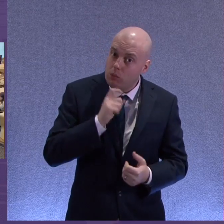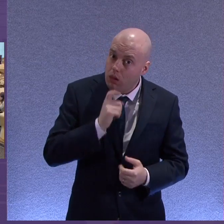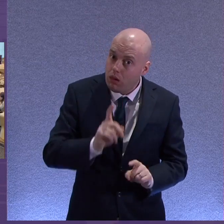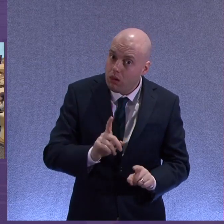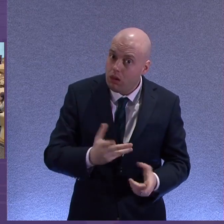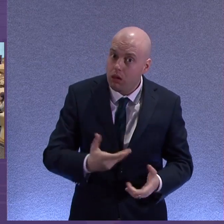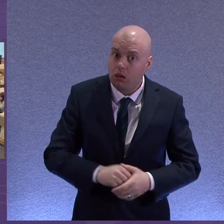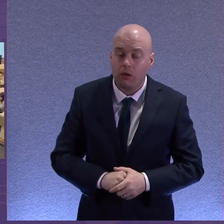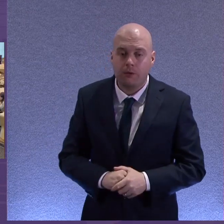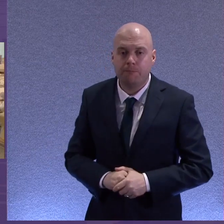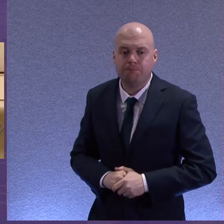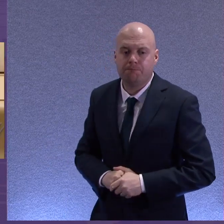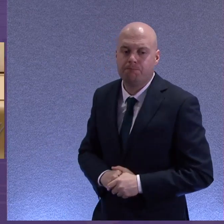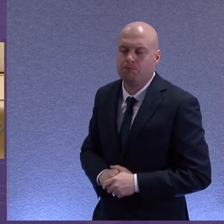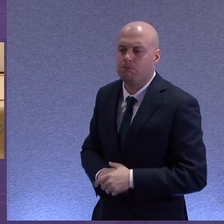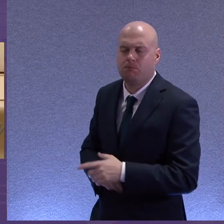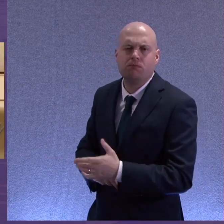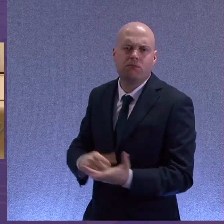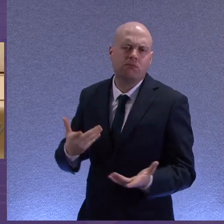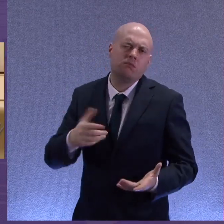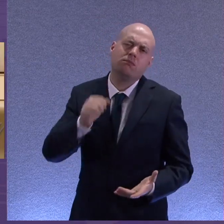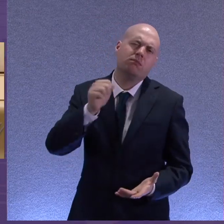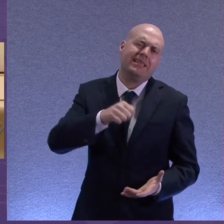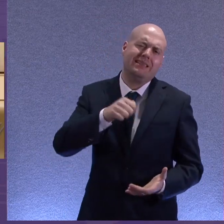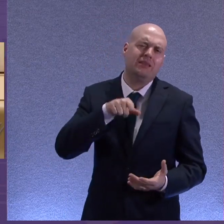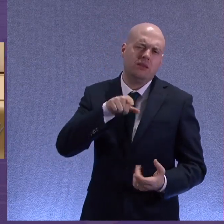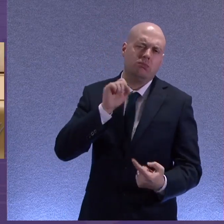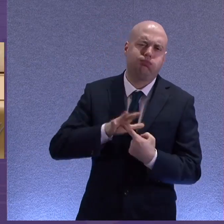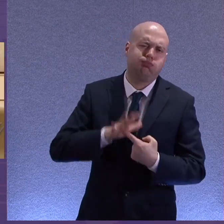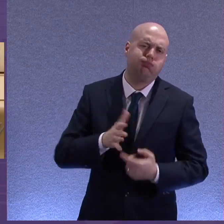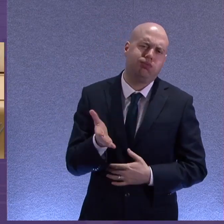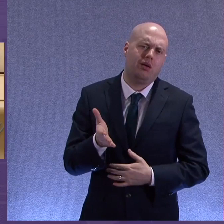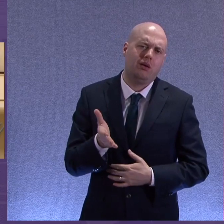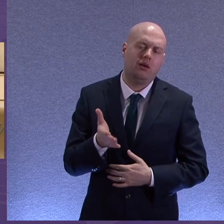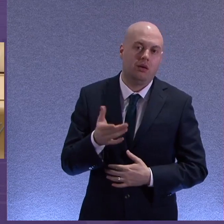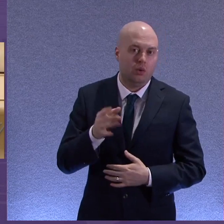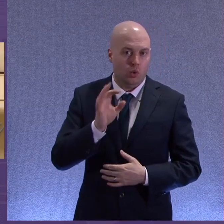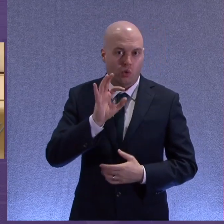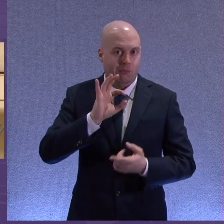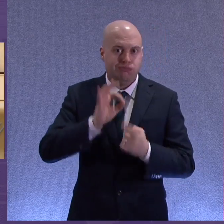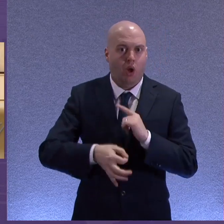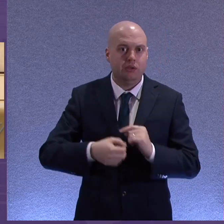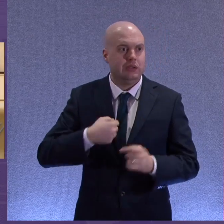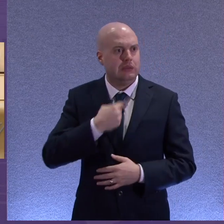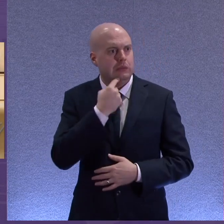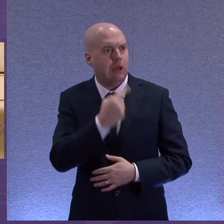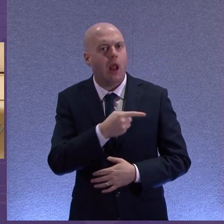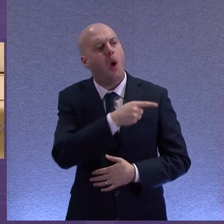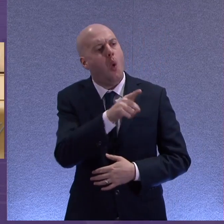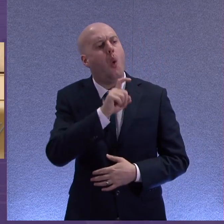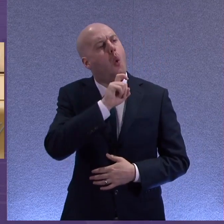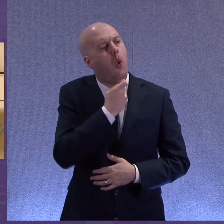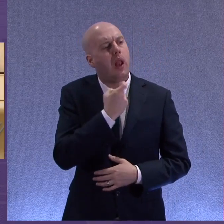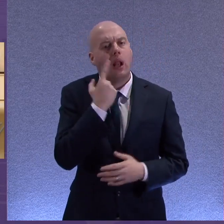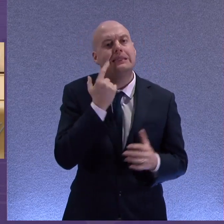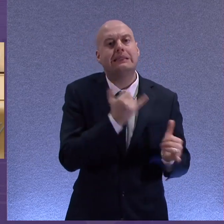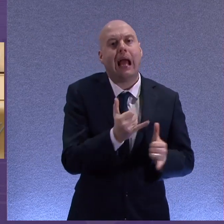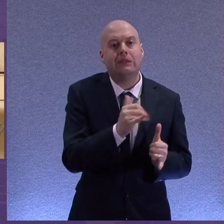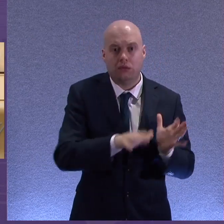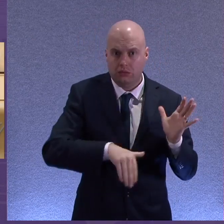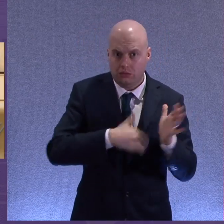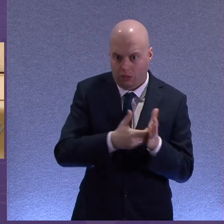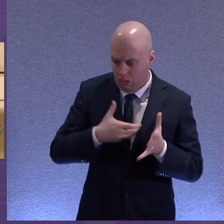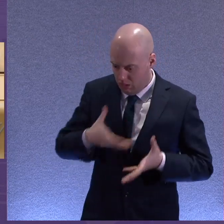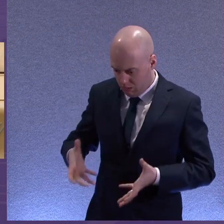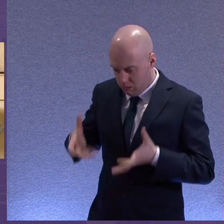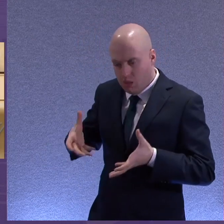Freeman. Yes, it will. I mean, there was no point in telling people they would be tested until we had the processes and the systems in place